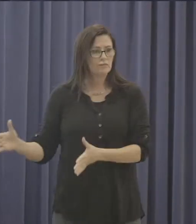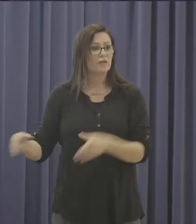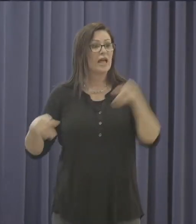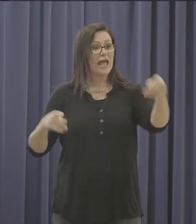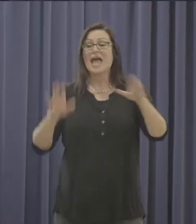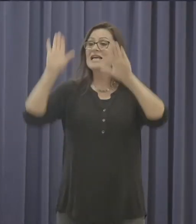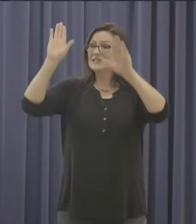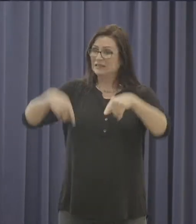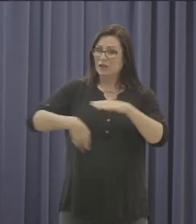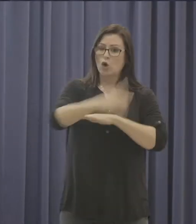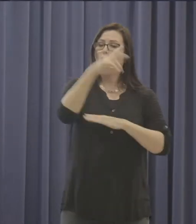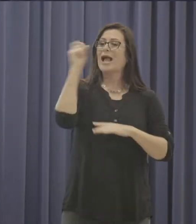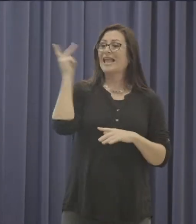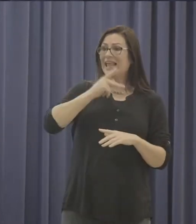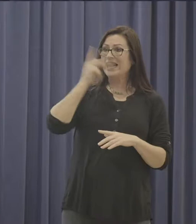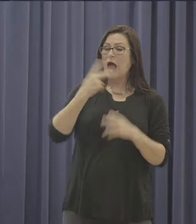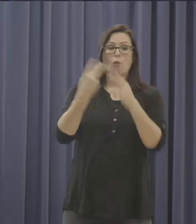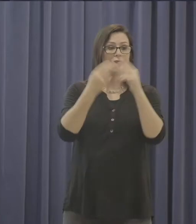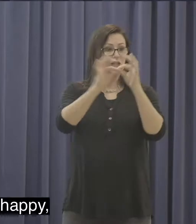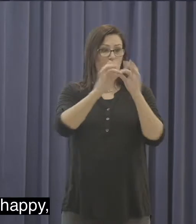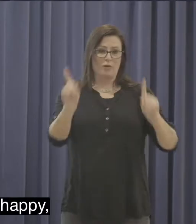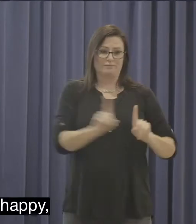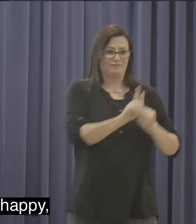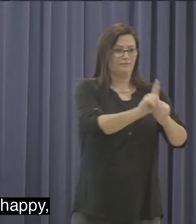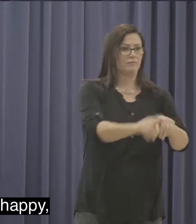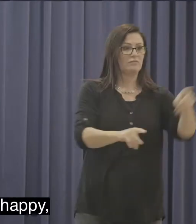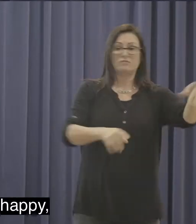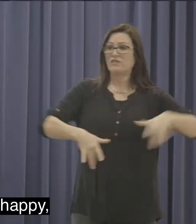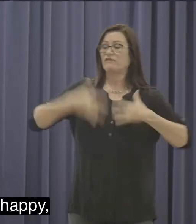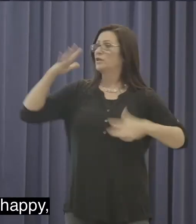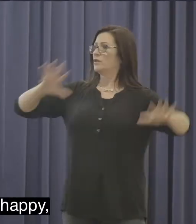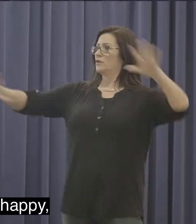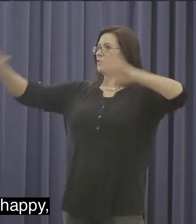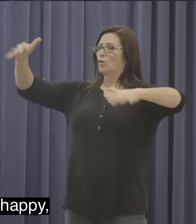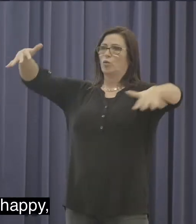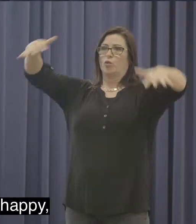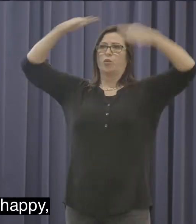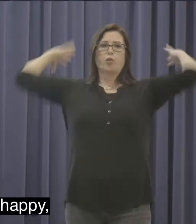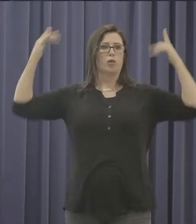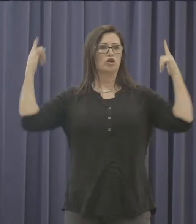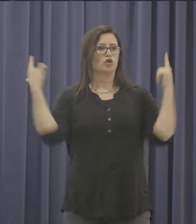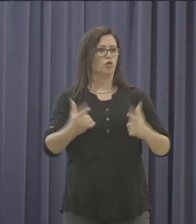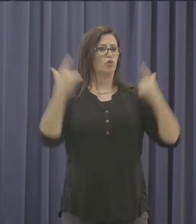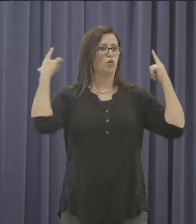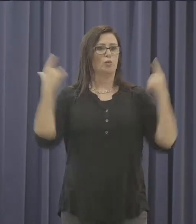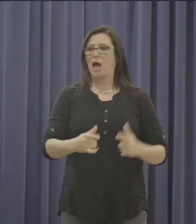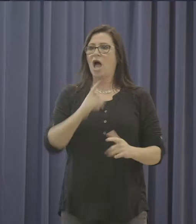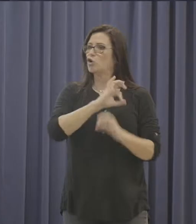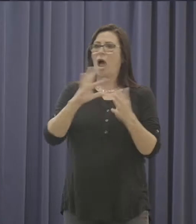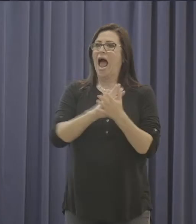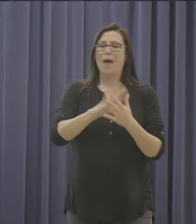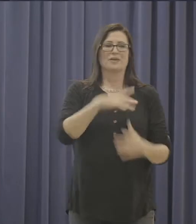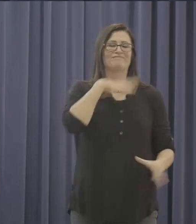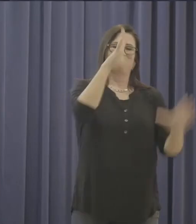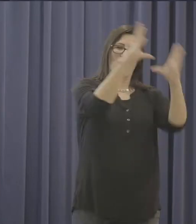mainstream school with the support of an interpreter. Mac was overwhelmed, isolated and unhappy, so we moved him to the Mosman Park